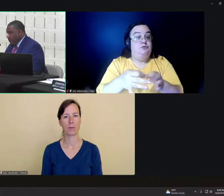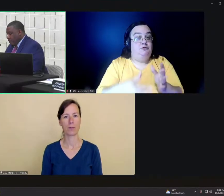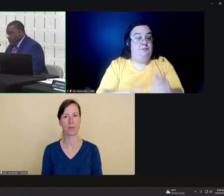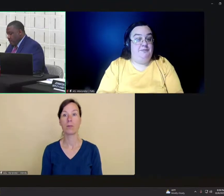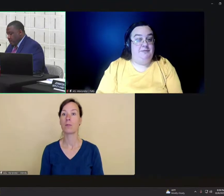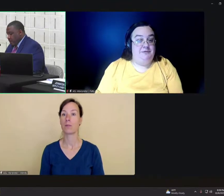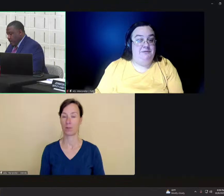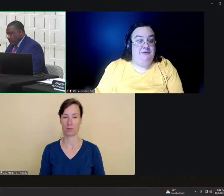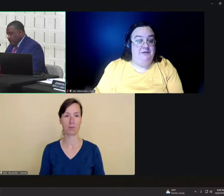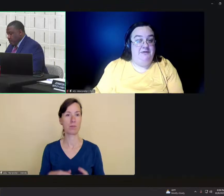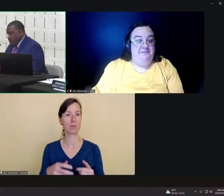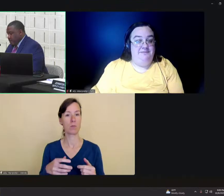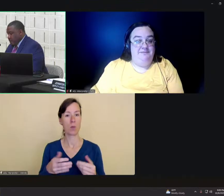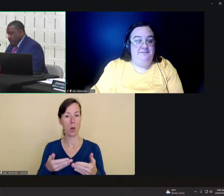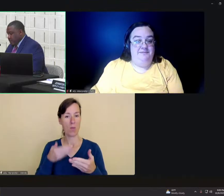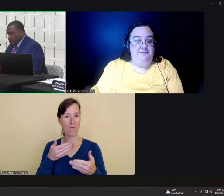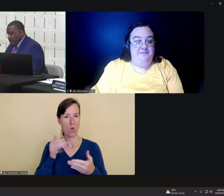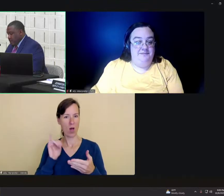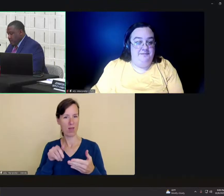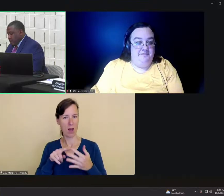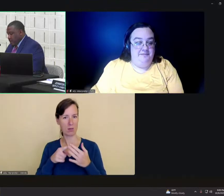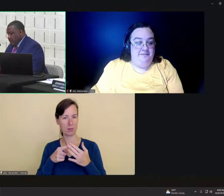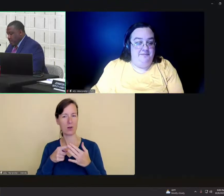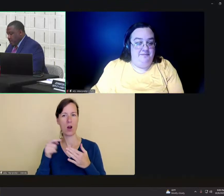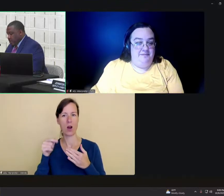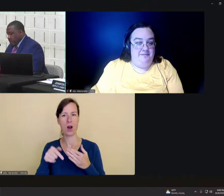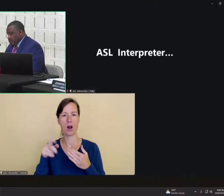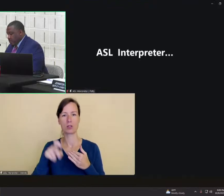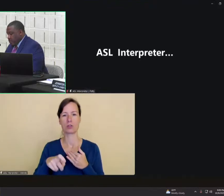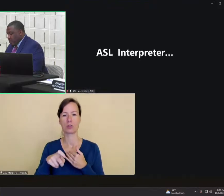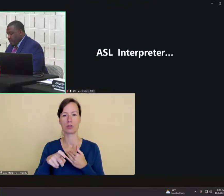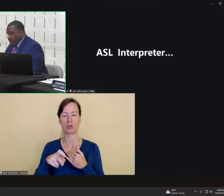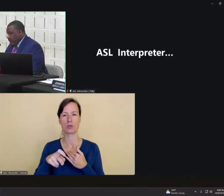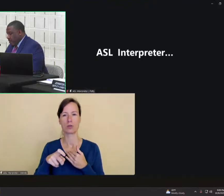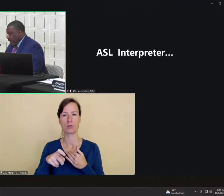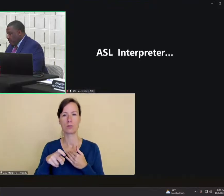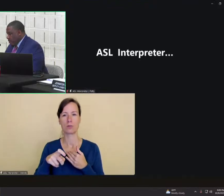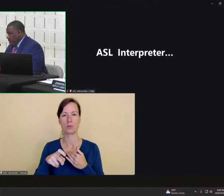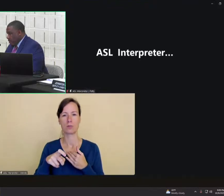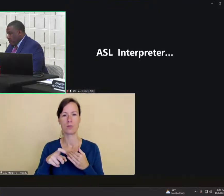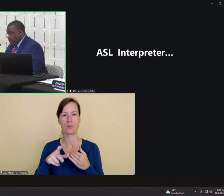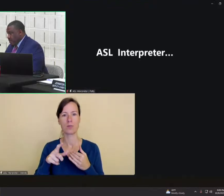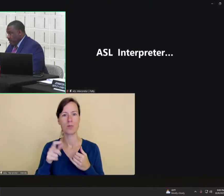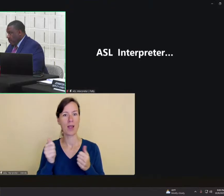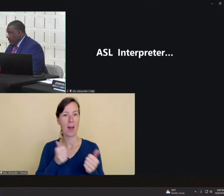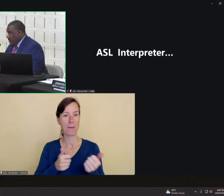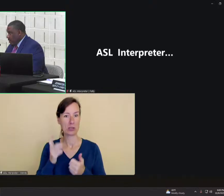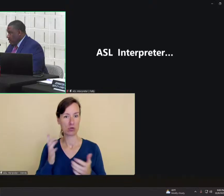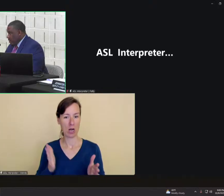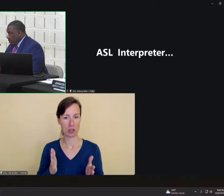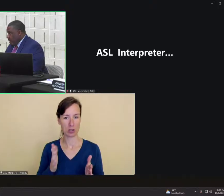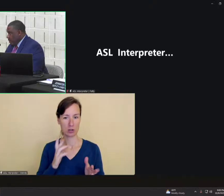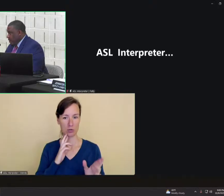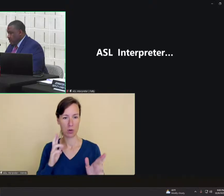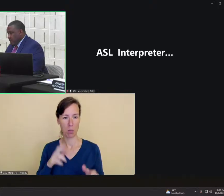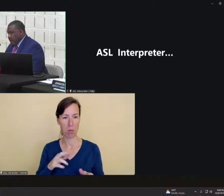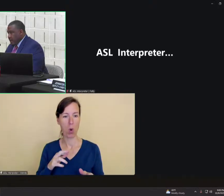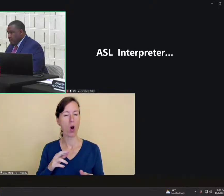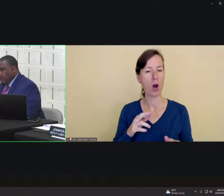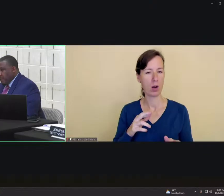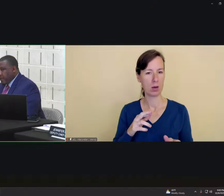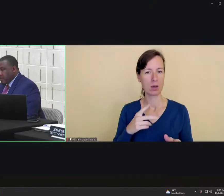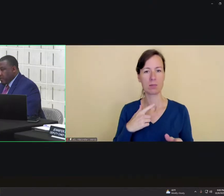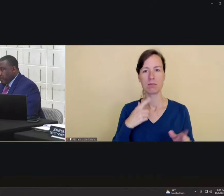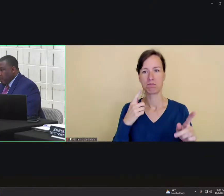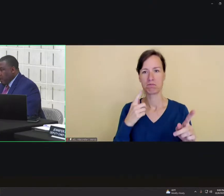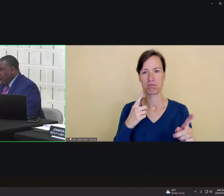well, before going into that, I should have done this in the administrator's report, but yeah, I concur everything what the mayor has said as